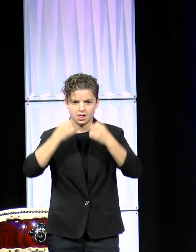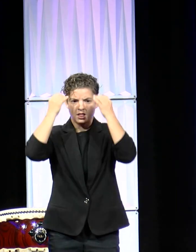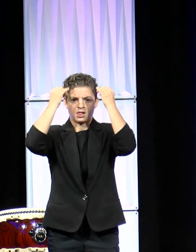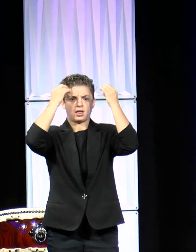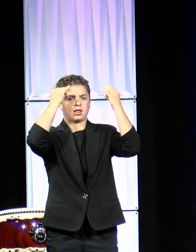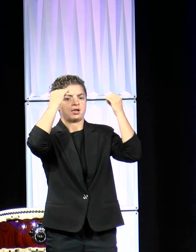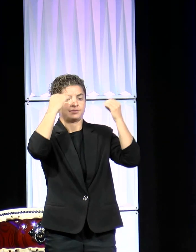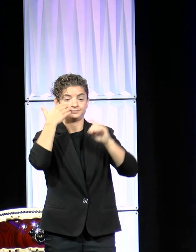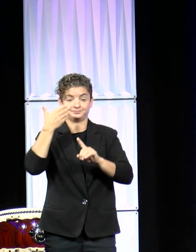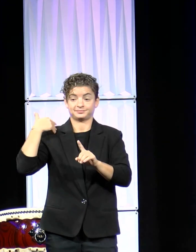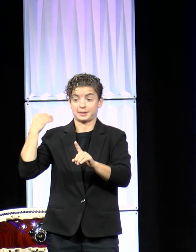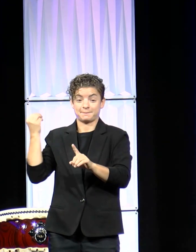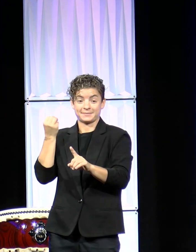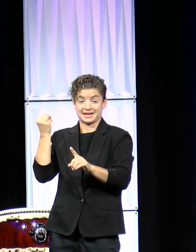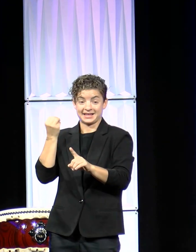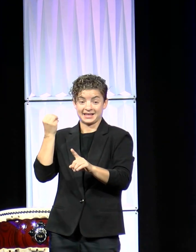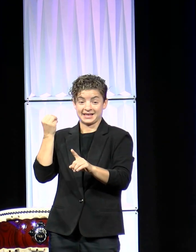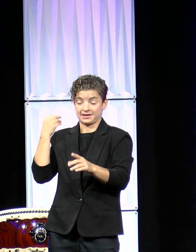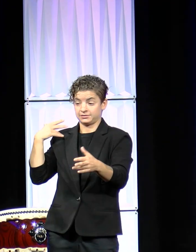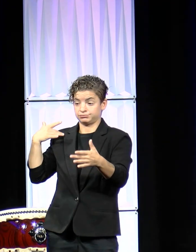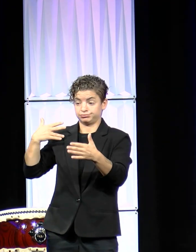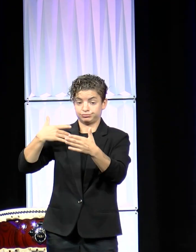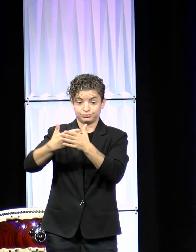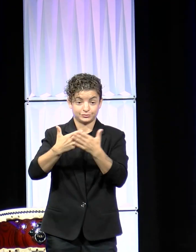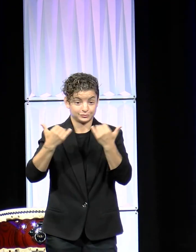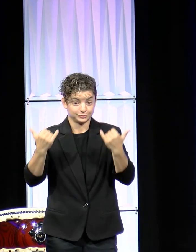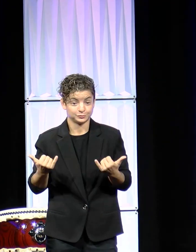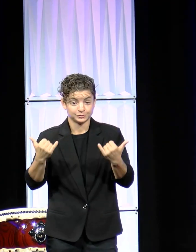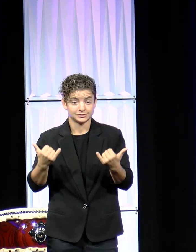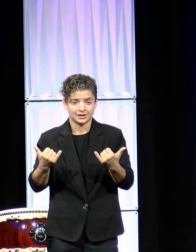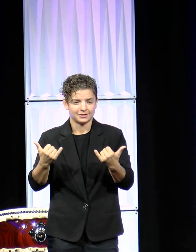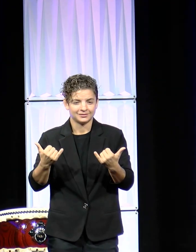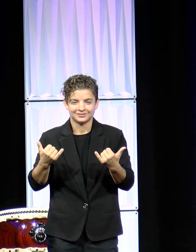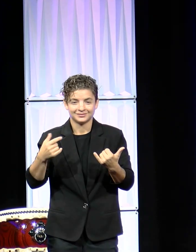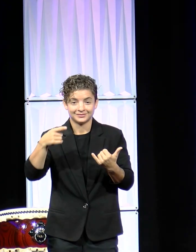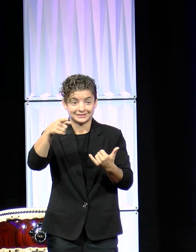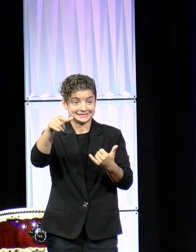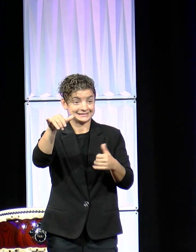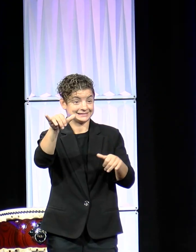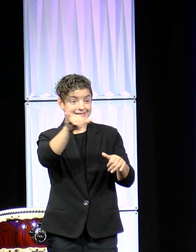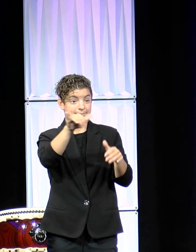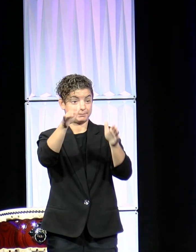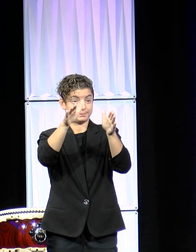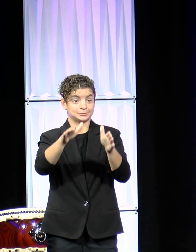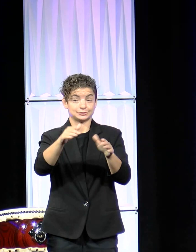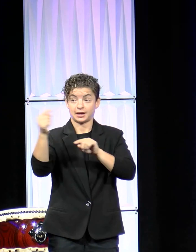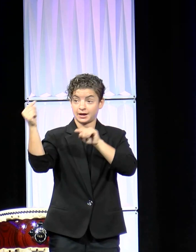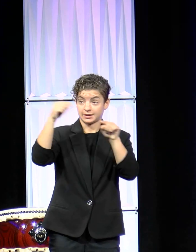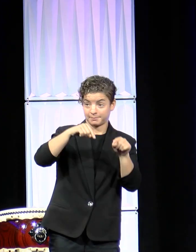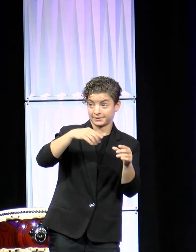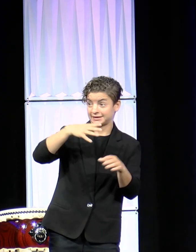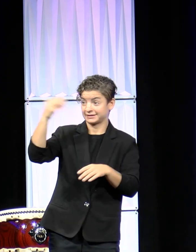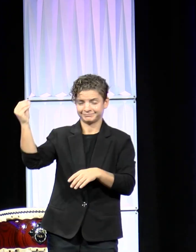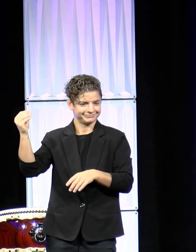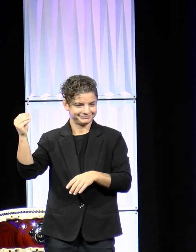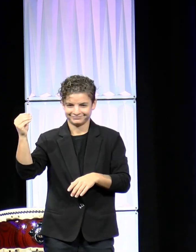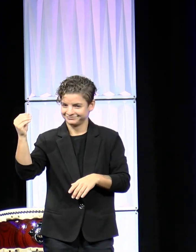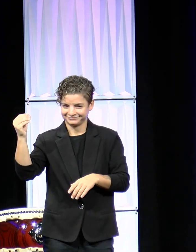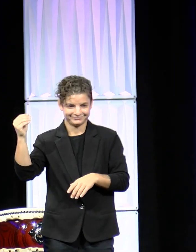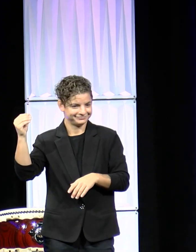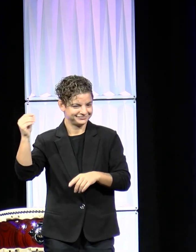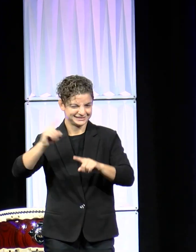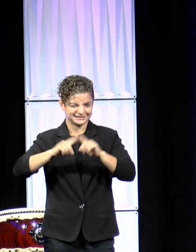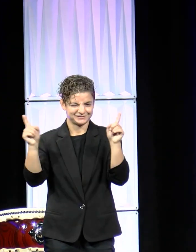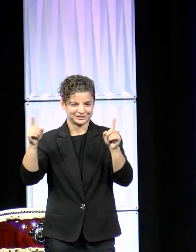you entered this space. You've learned something new. You've had some recollection. You've